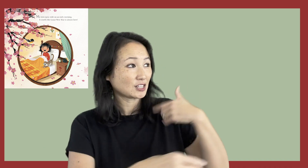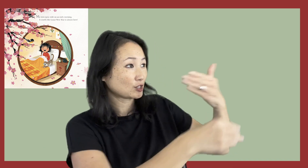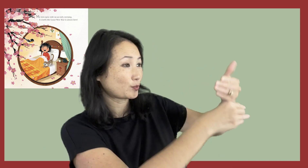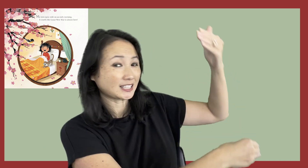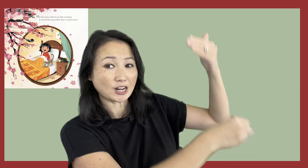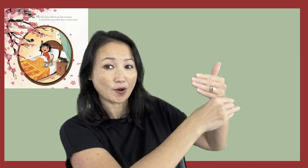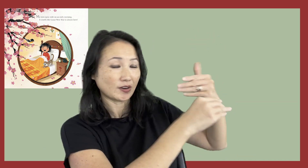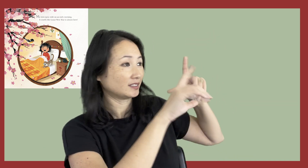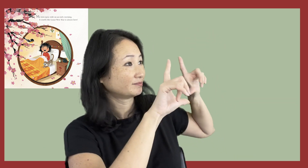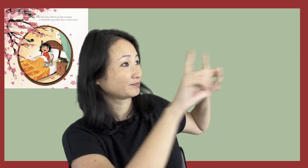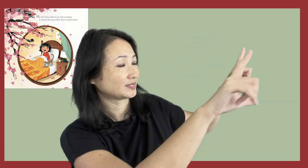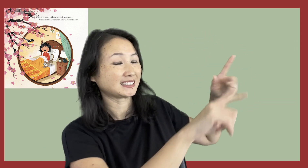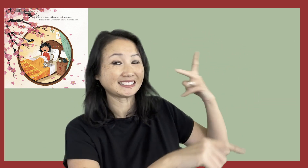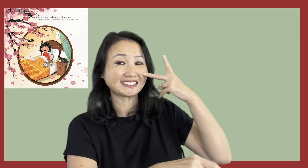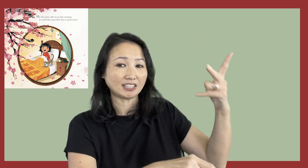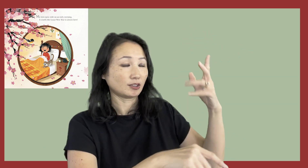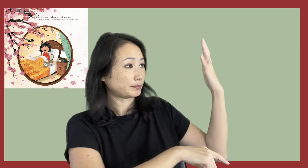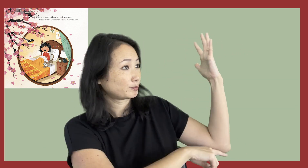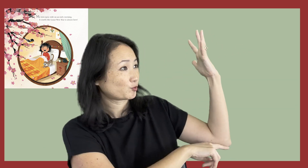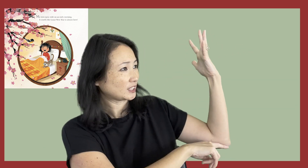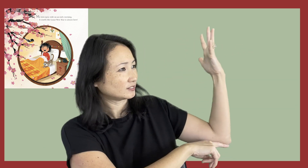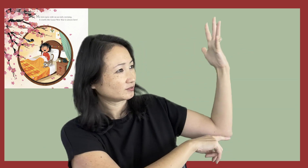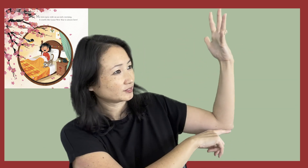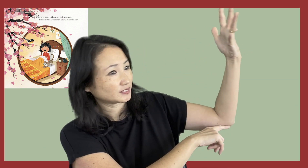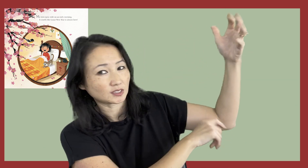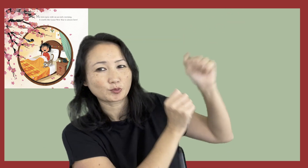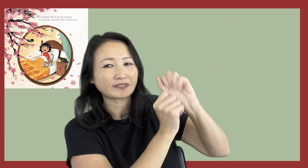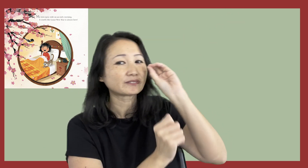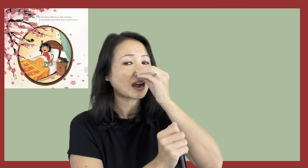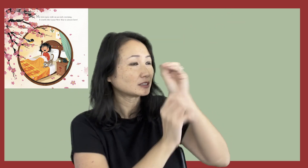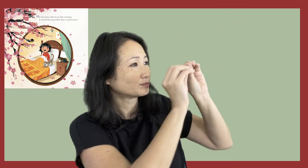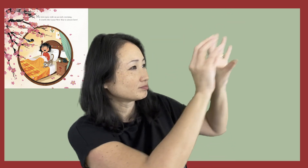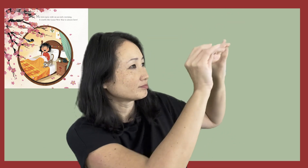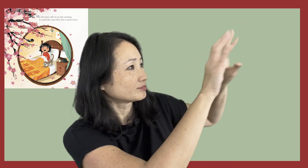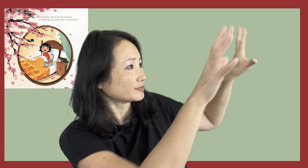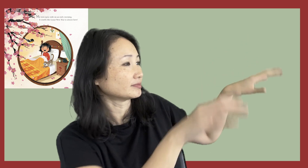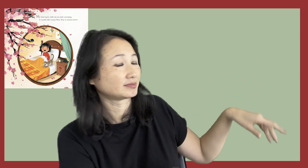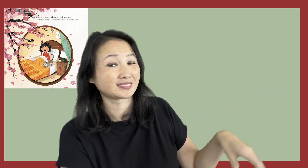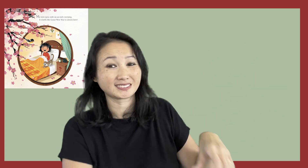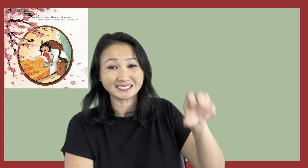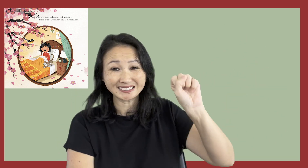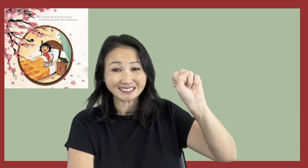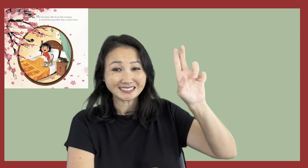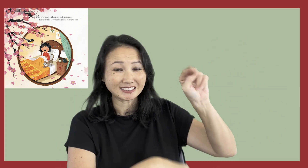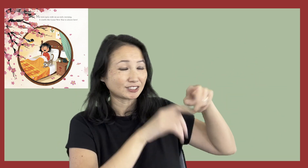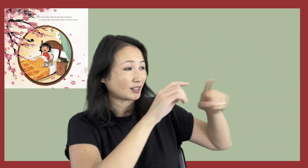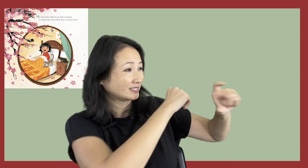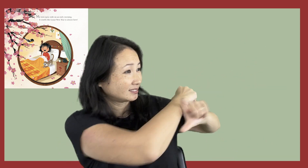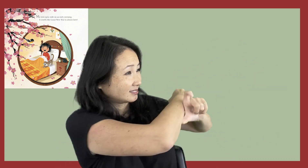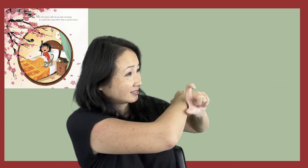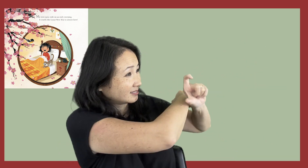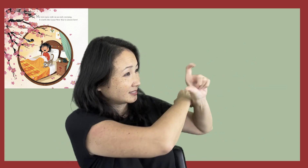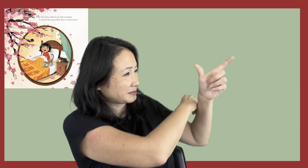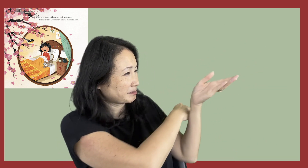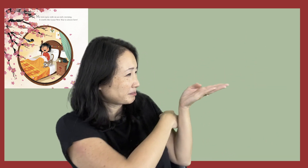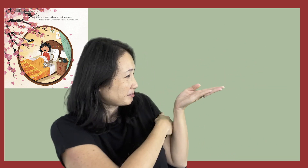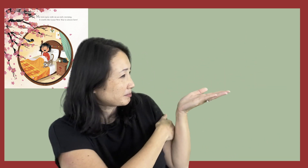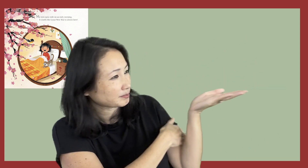Through my bedroom window, I can see the flowers on the branches and the sun rising.